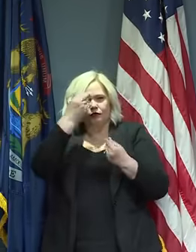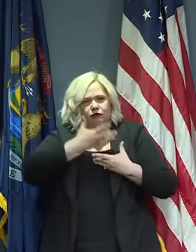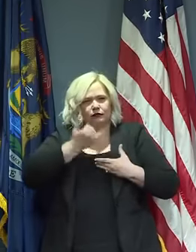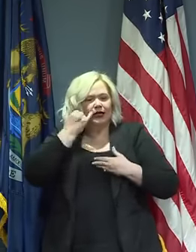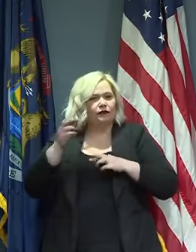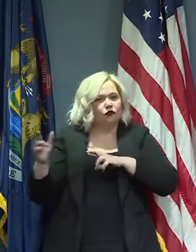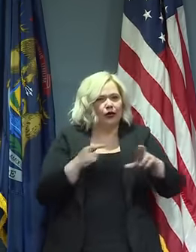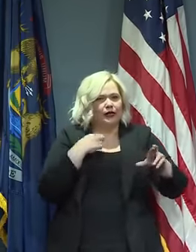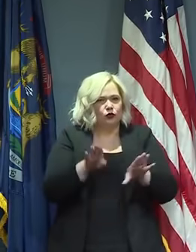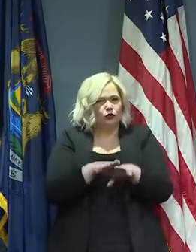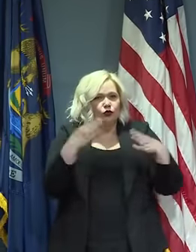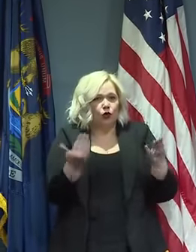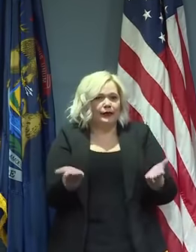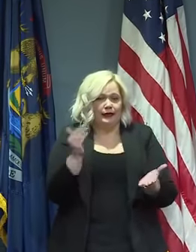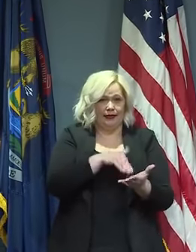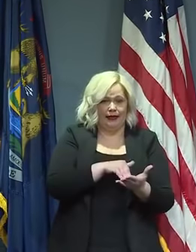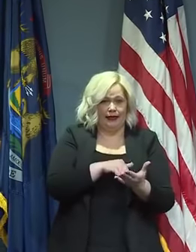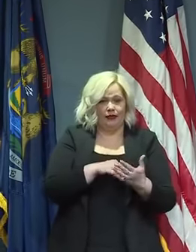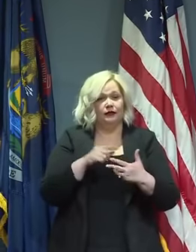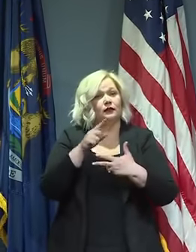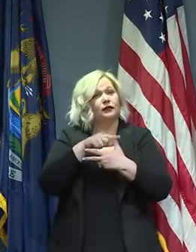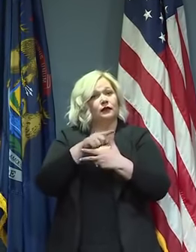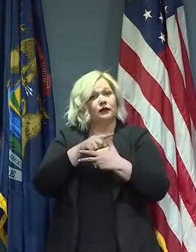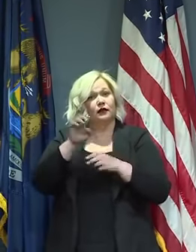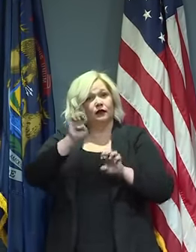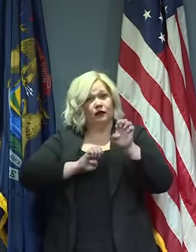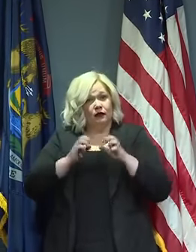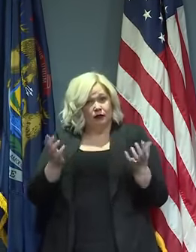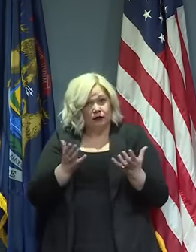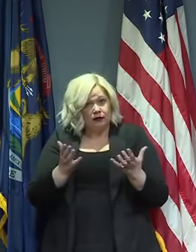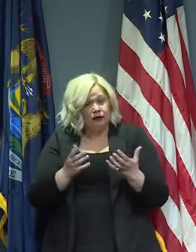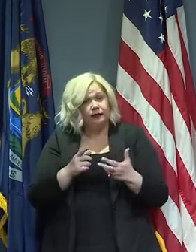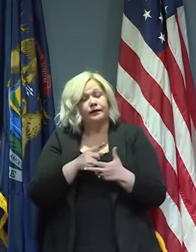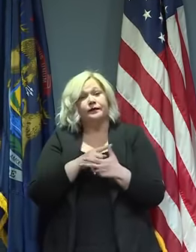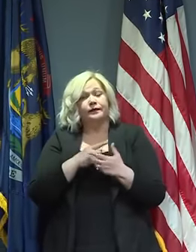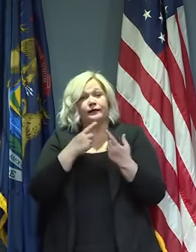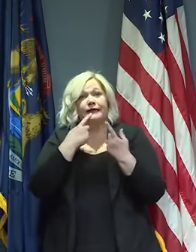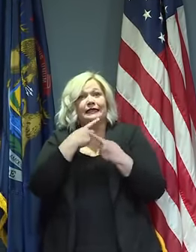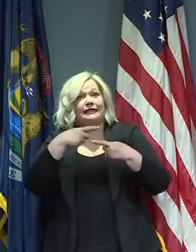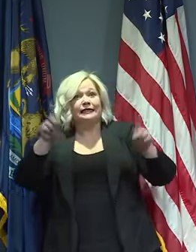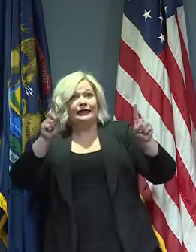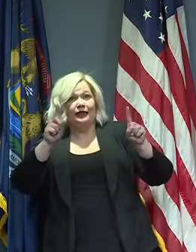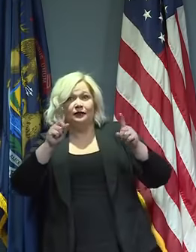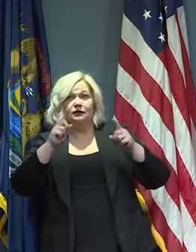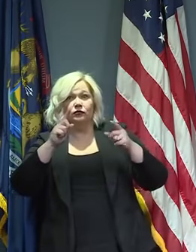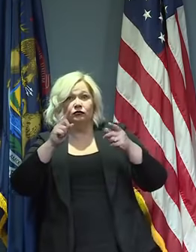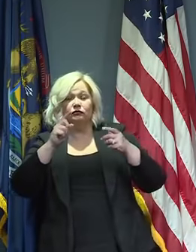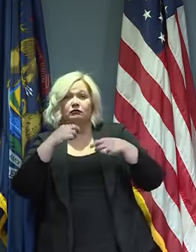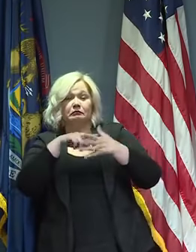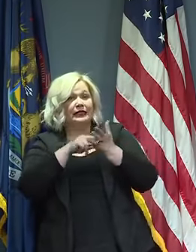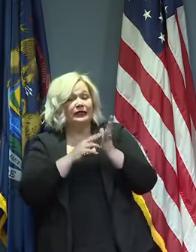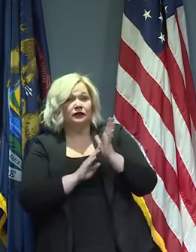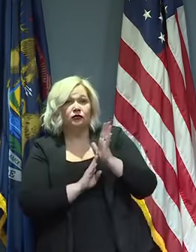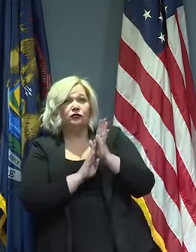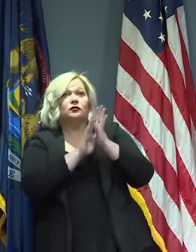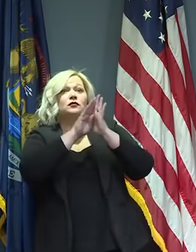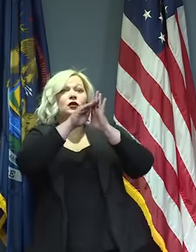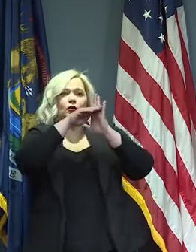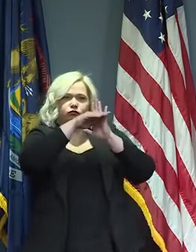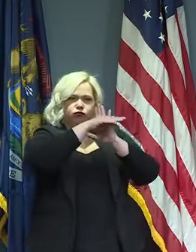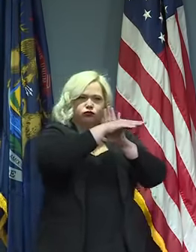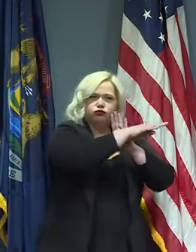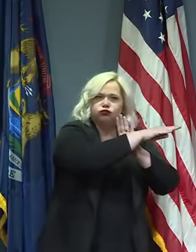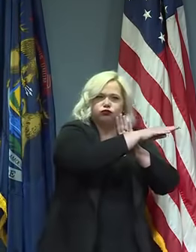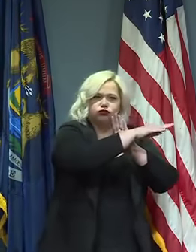back into broader work. The first thing we'll evaluate is success in flattening the curve, determined by